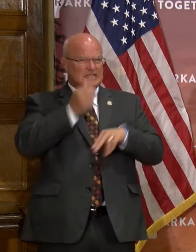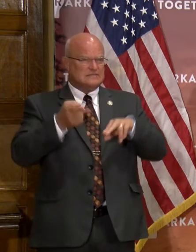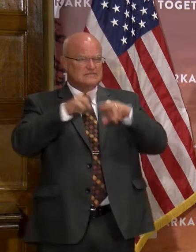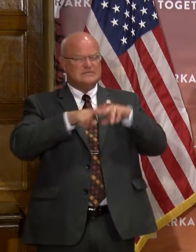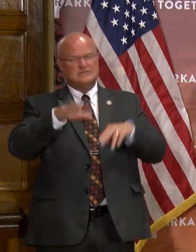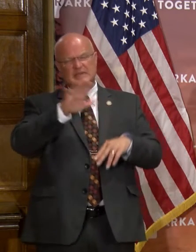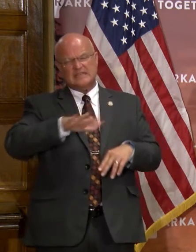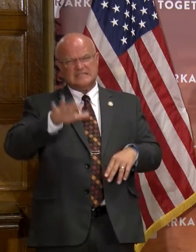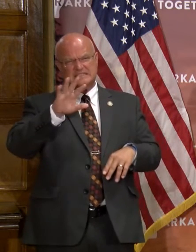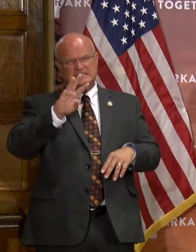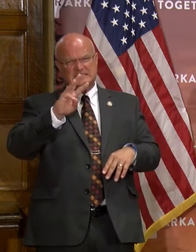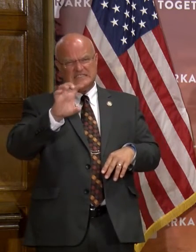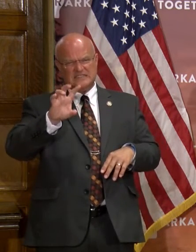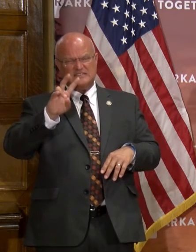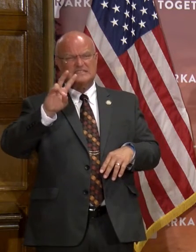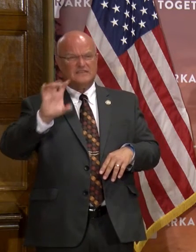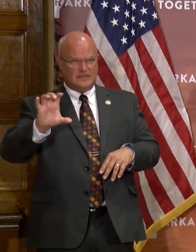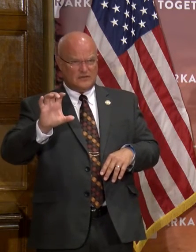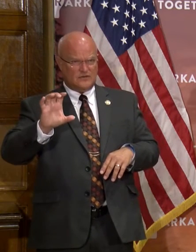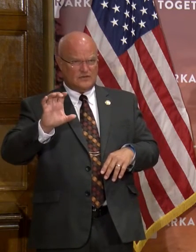around the same, 600-700.